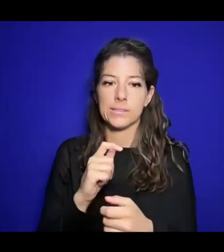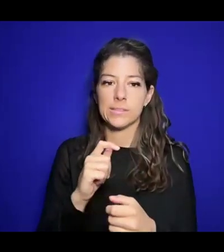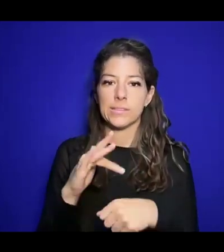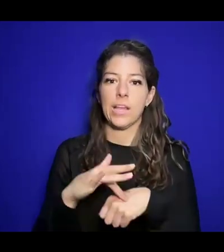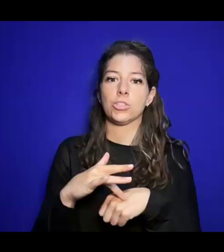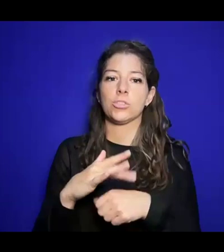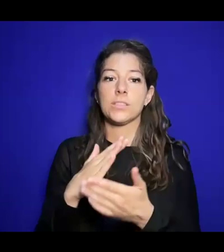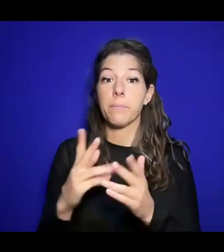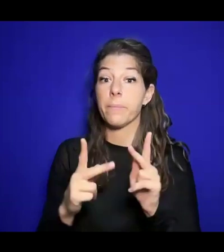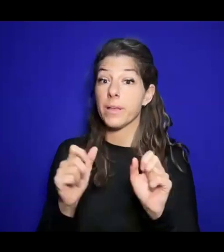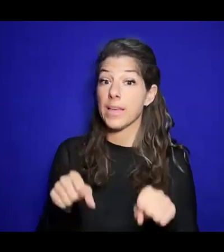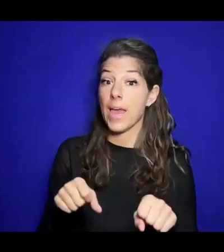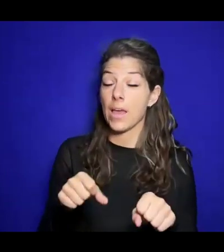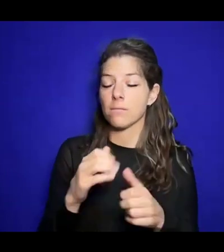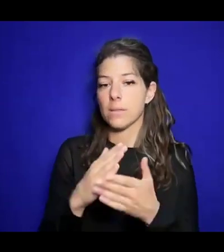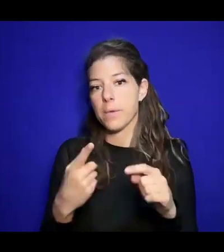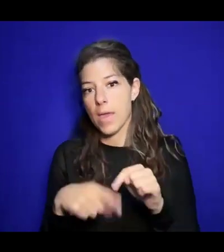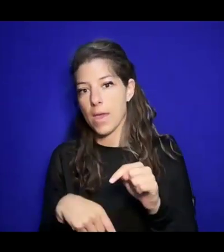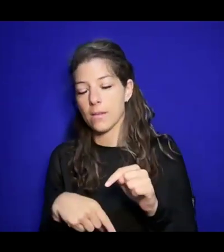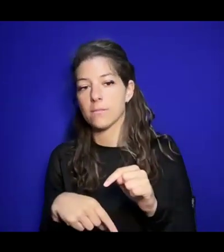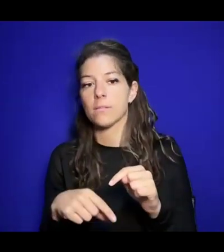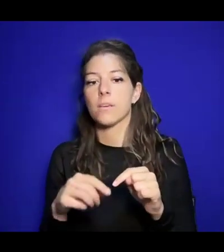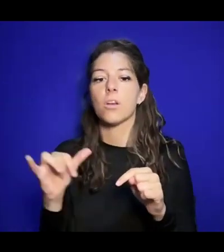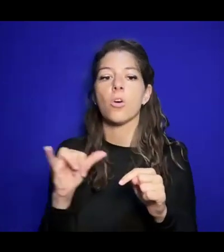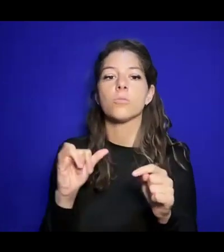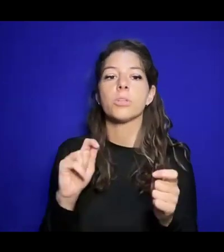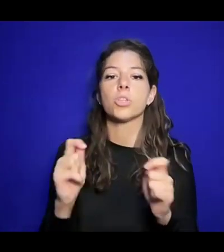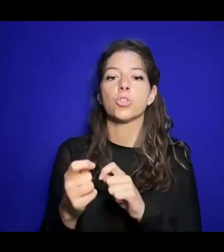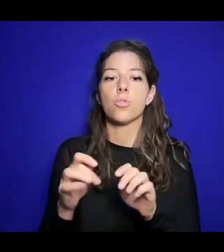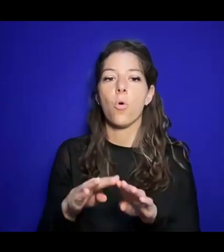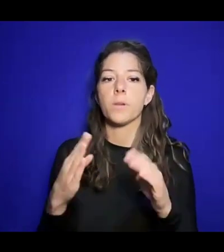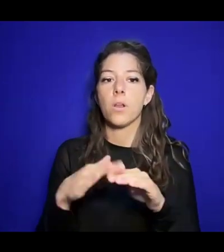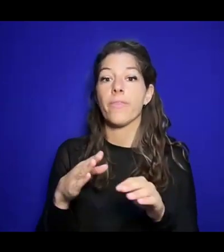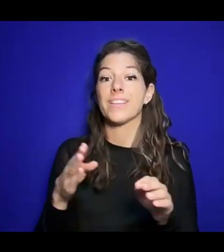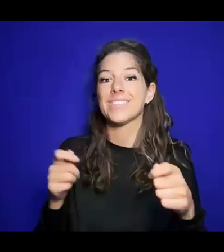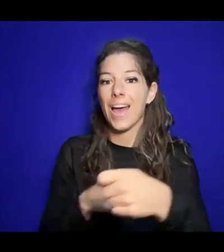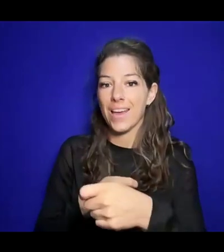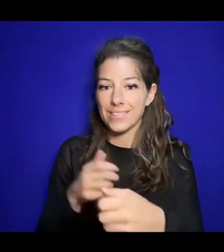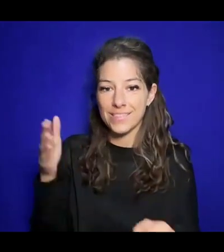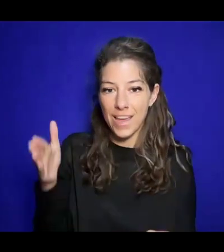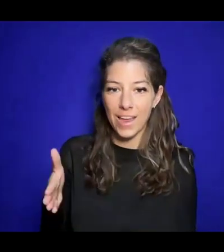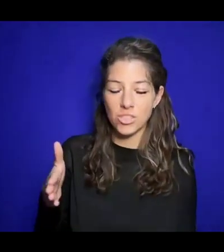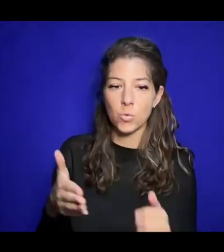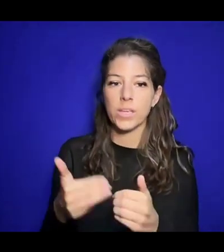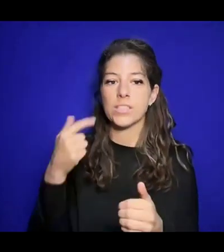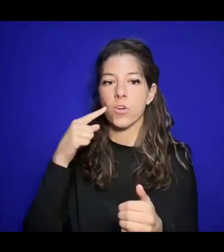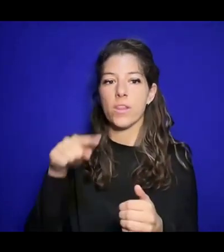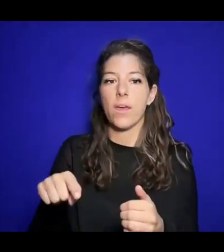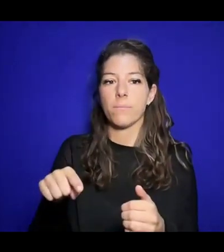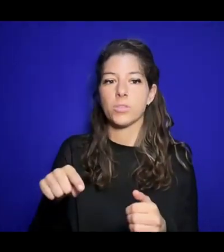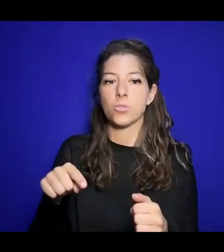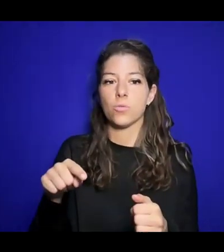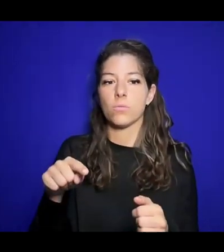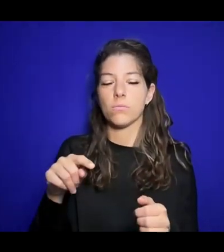Some people can do it, no problem. It can also be turned so the opening is on the side, so it's easier for them to just kind